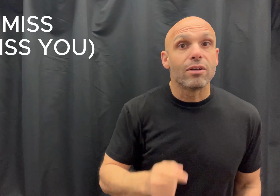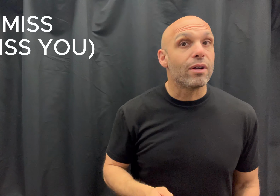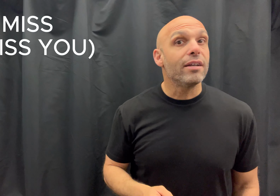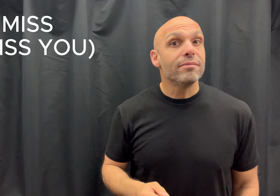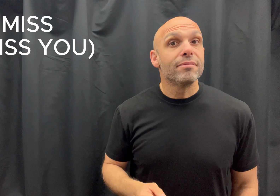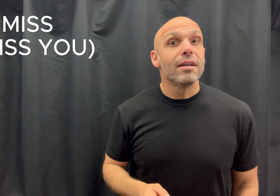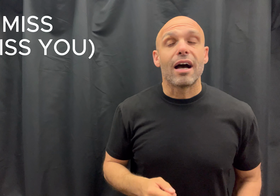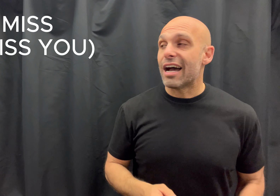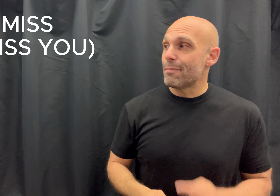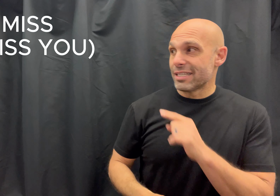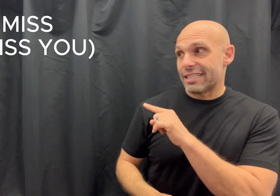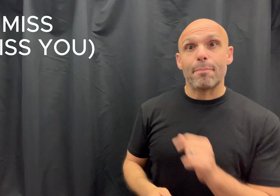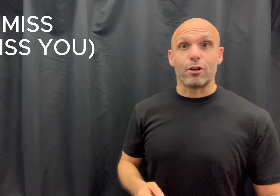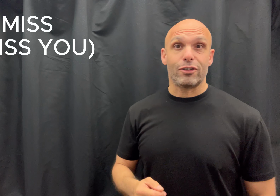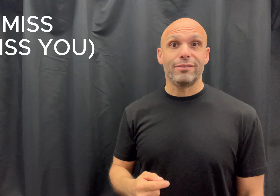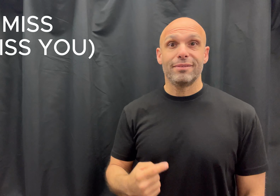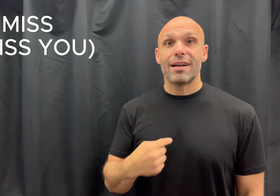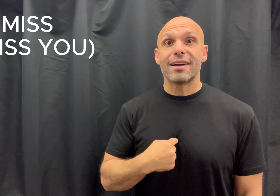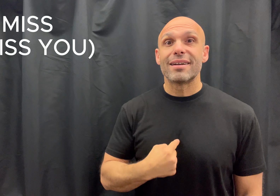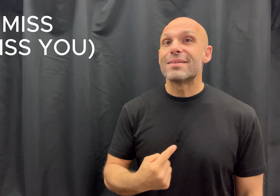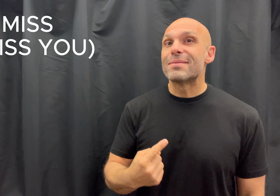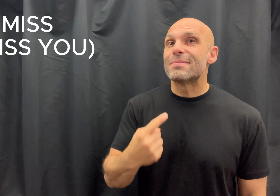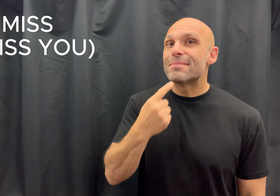right? I miss that person.